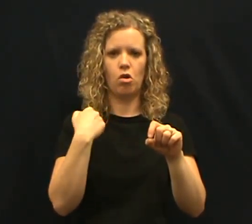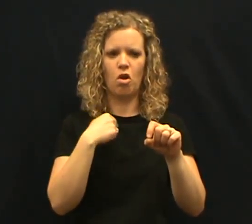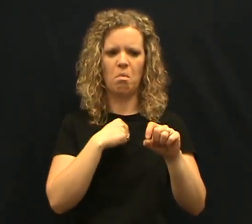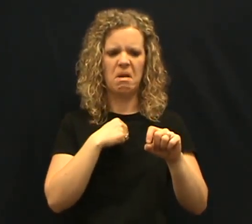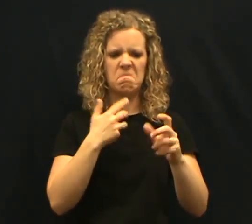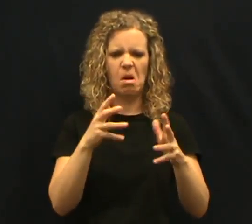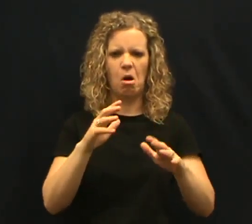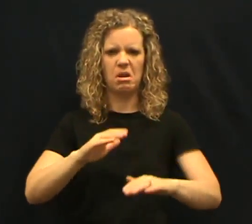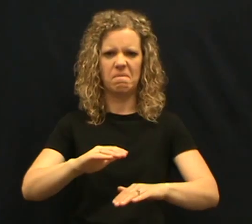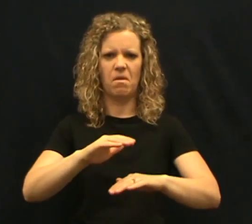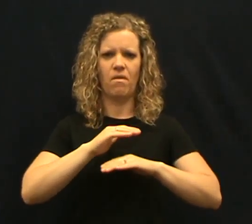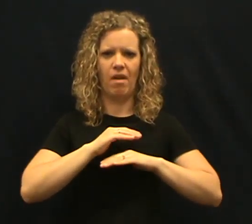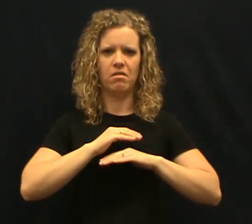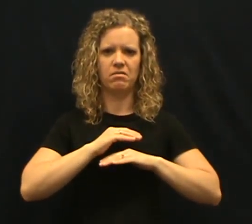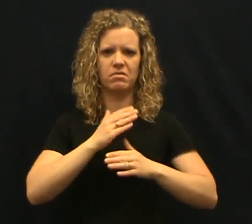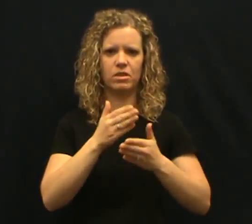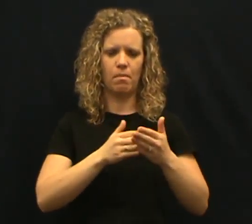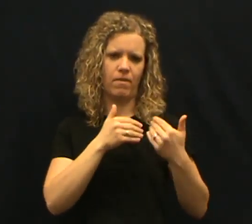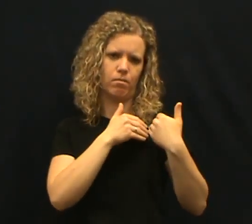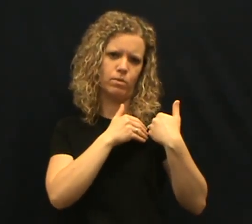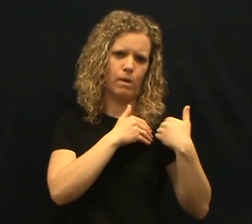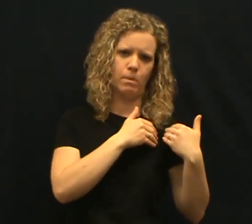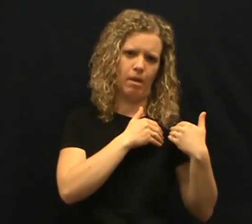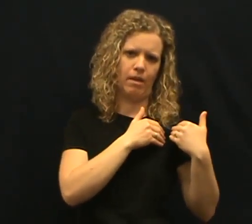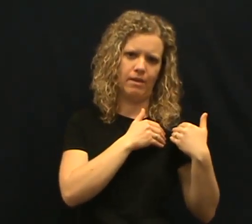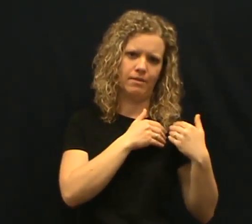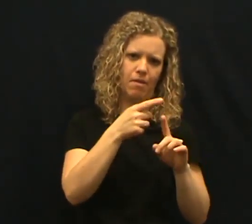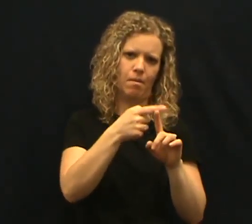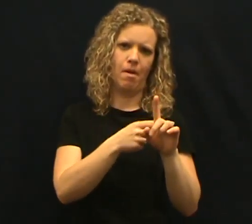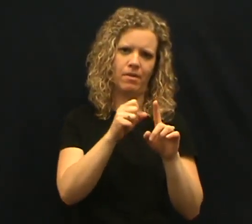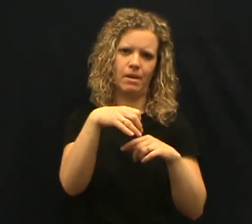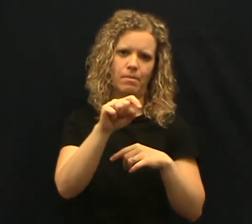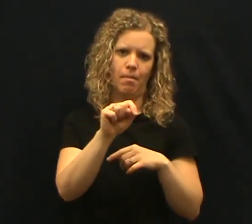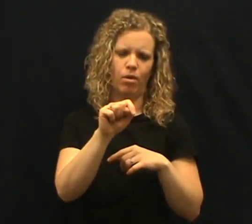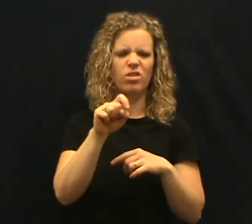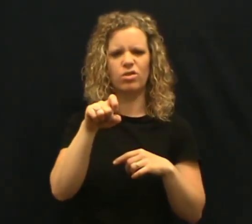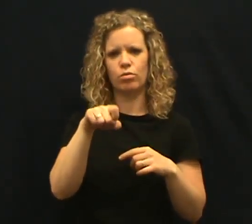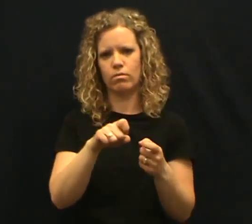card obligations in September, so we would have to make an adjustment there